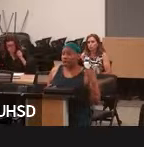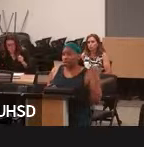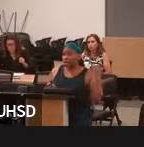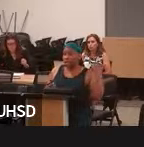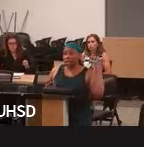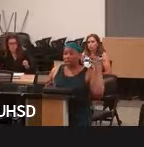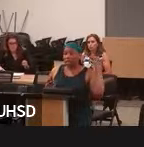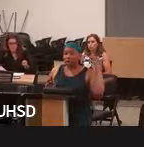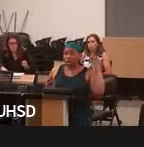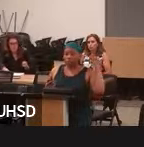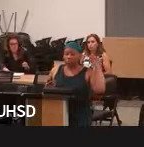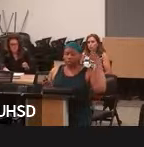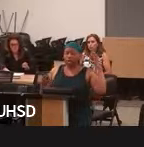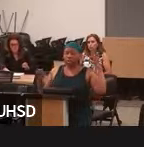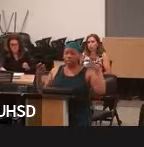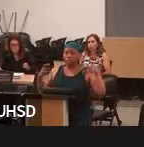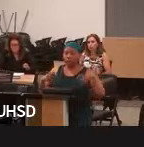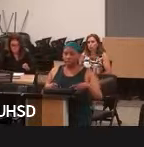enact concrete